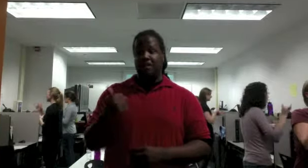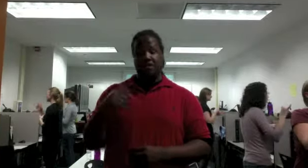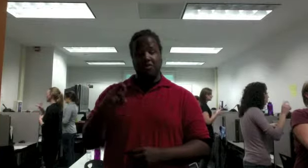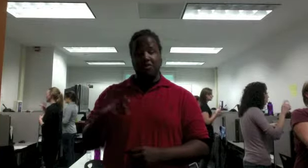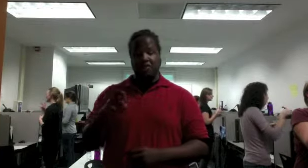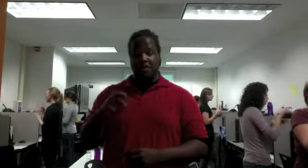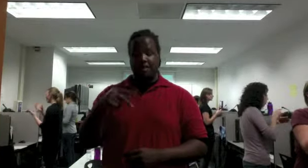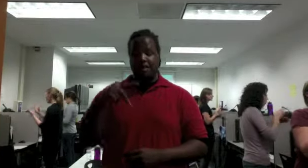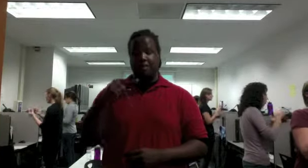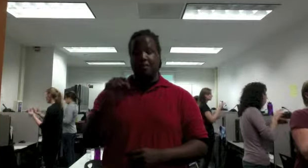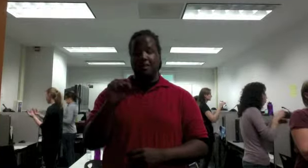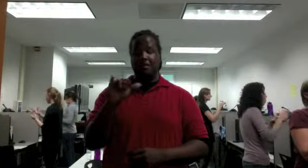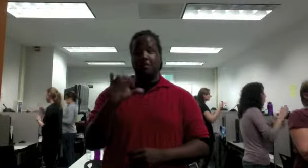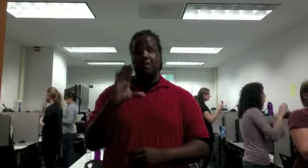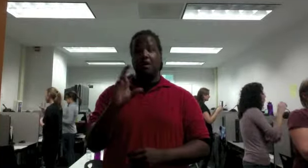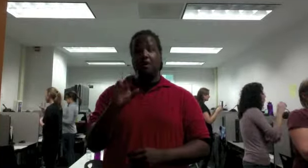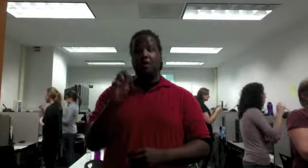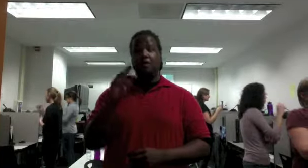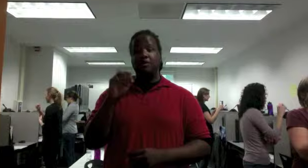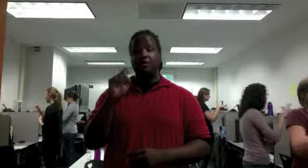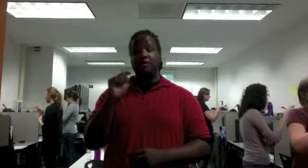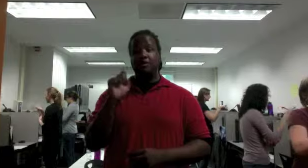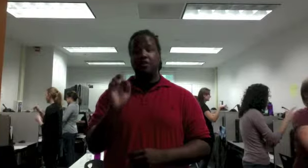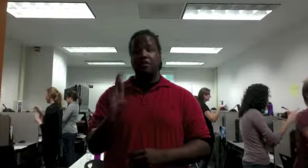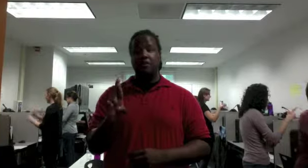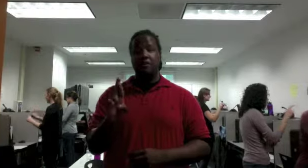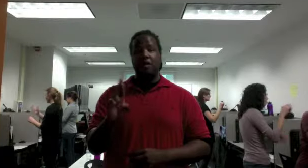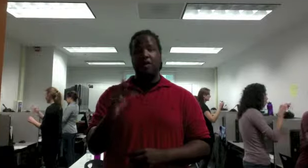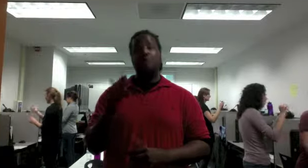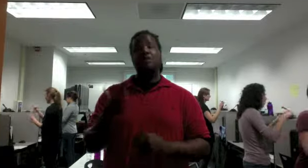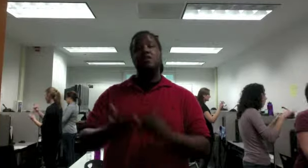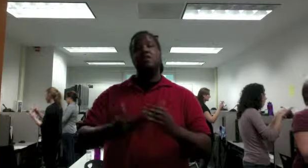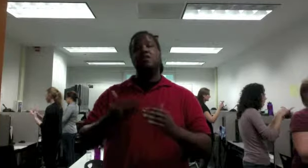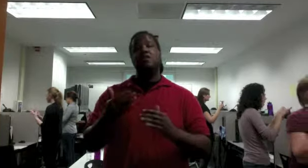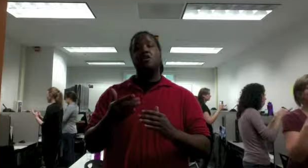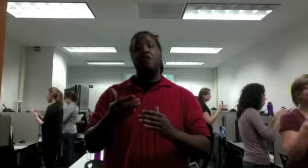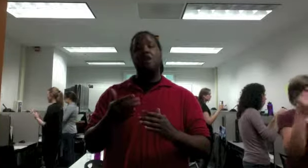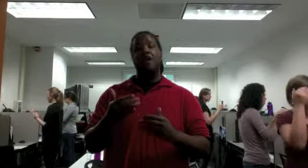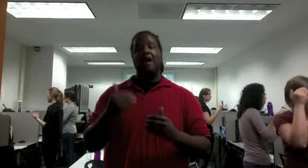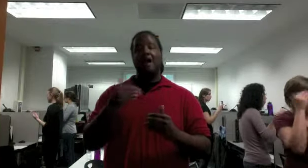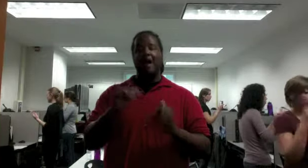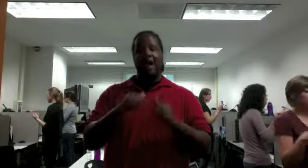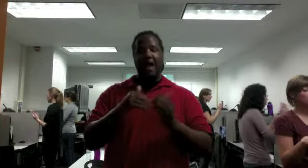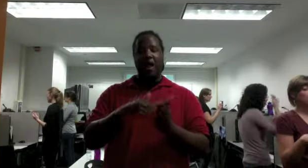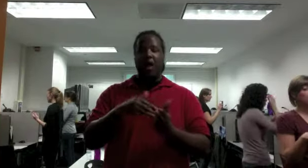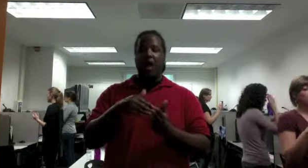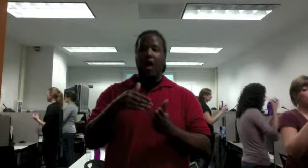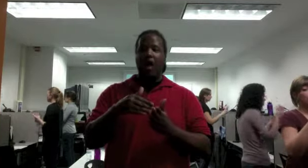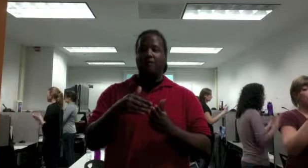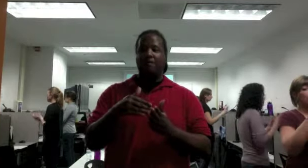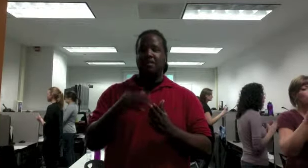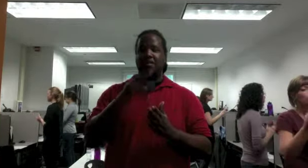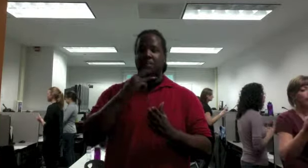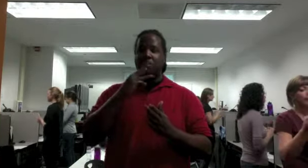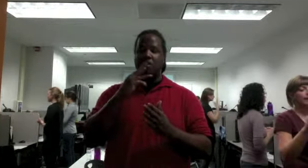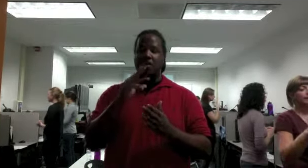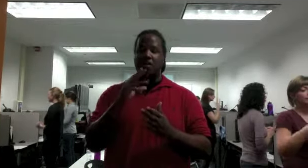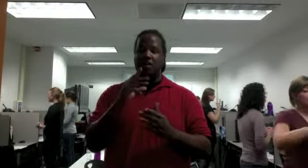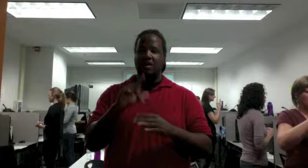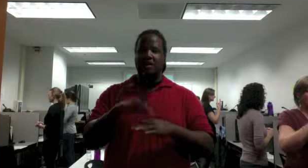in that air at that point. And then you have to have a psychrometer or something to tell what the current